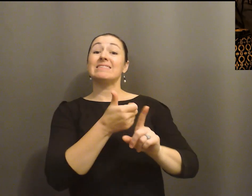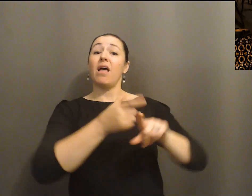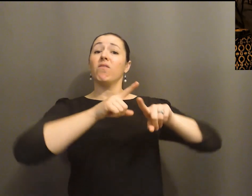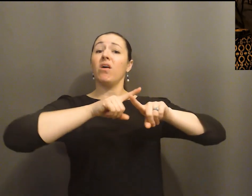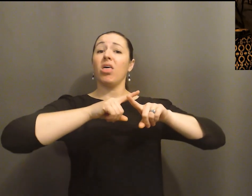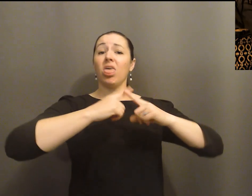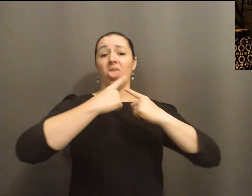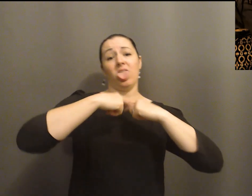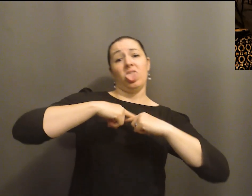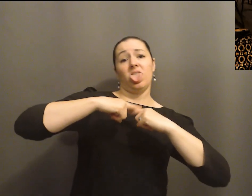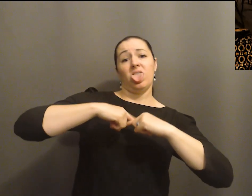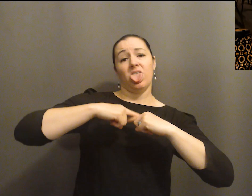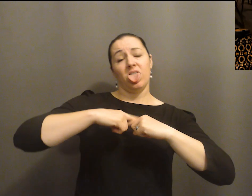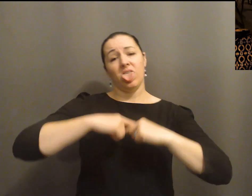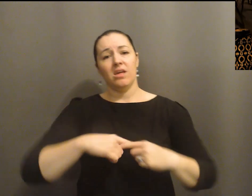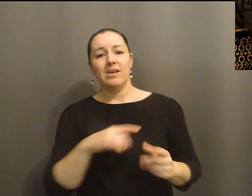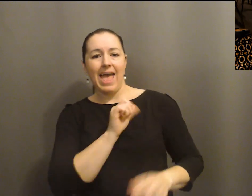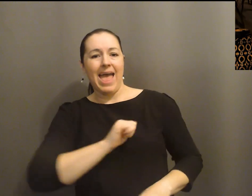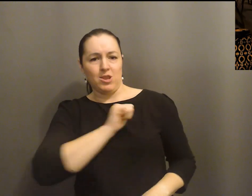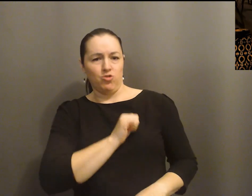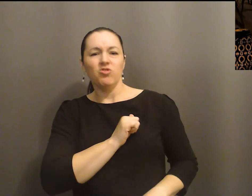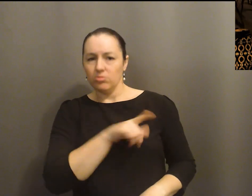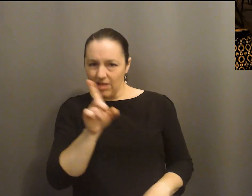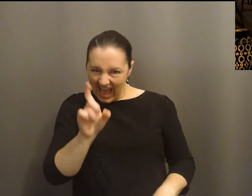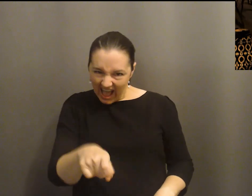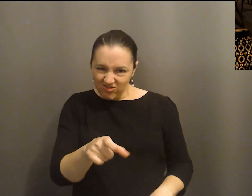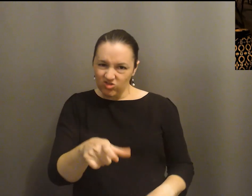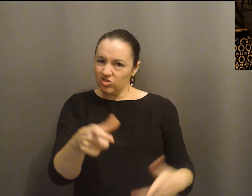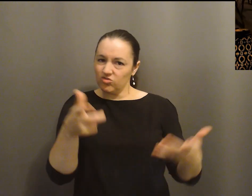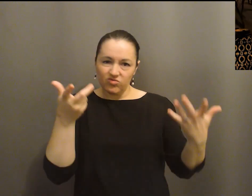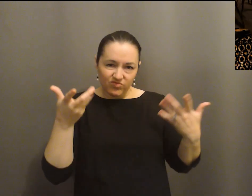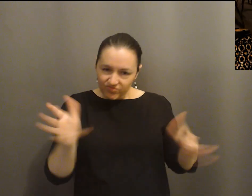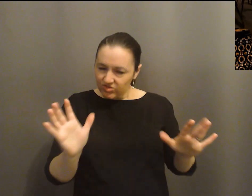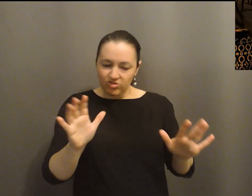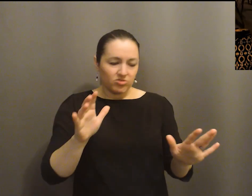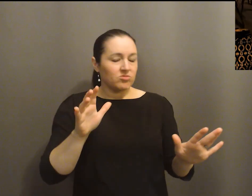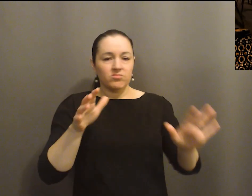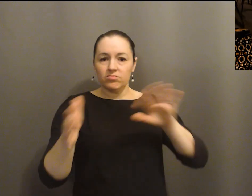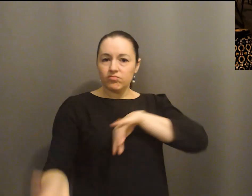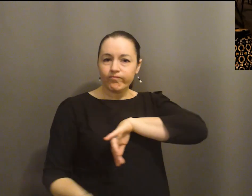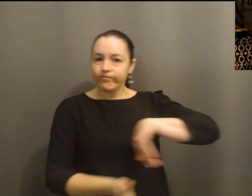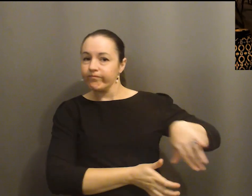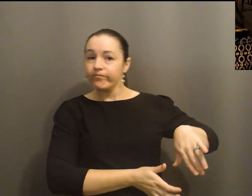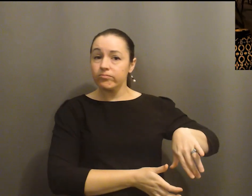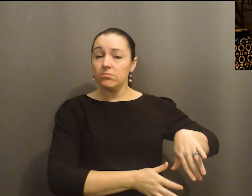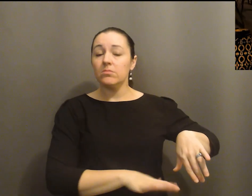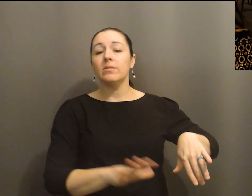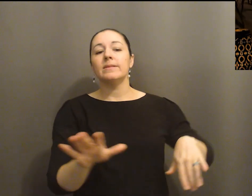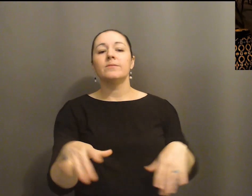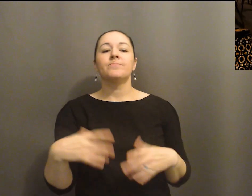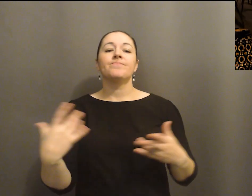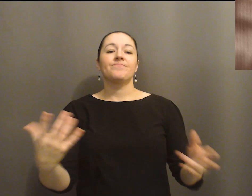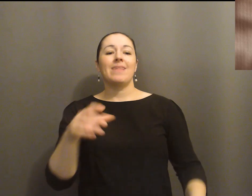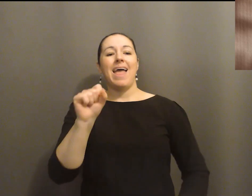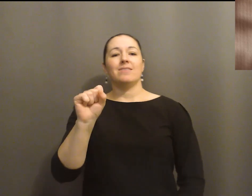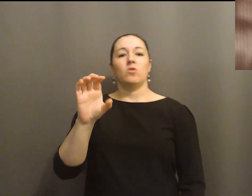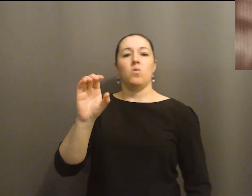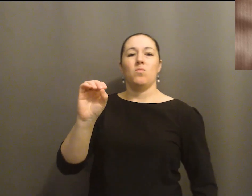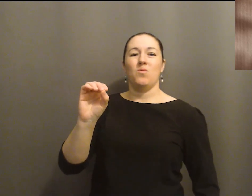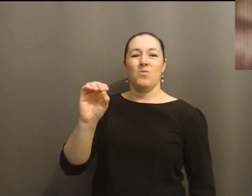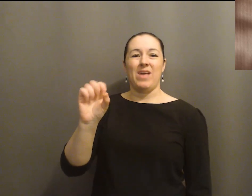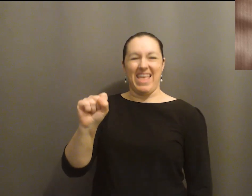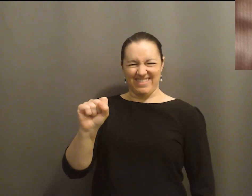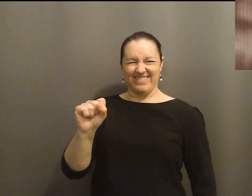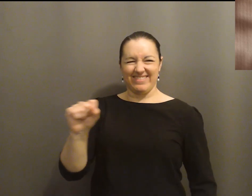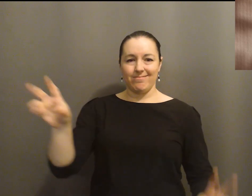Attitude I know for some of you You may be struggling A little bit with this But I really want To bring this home Let's call this Our SOS